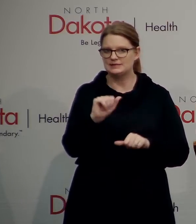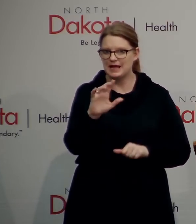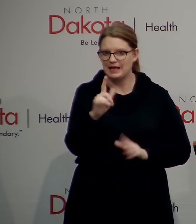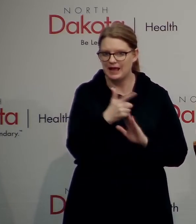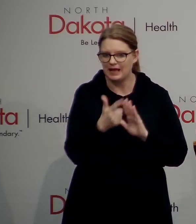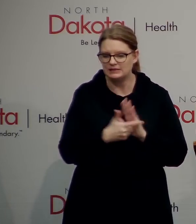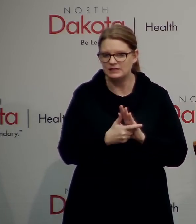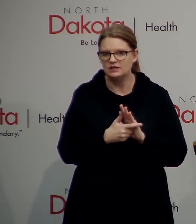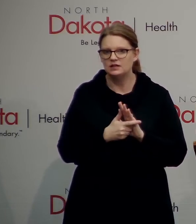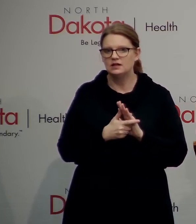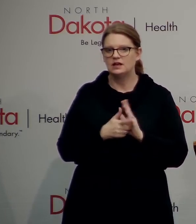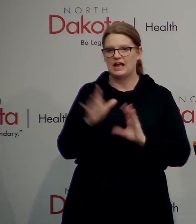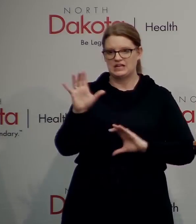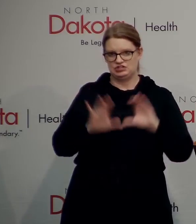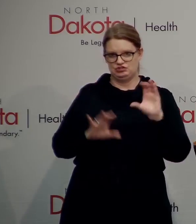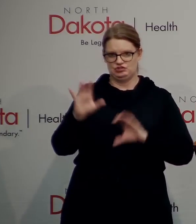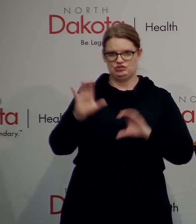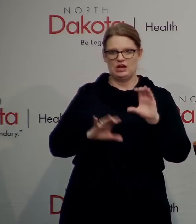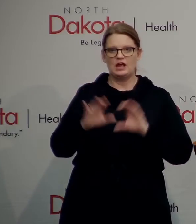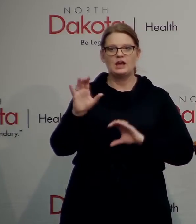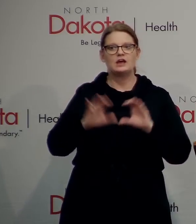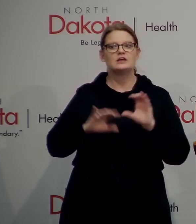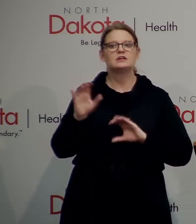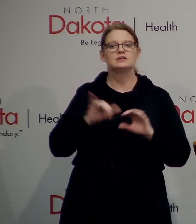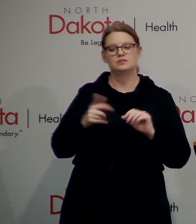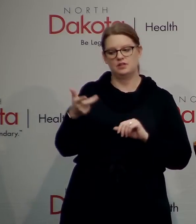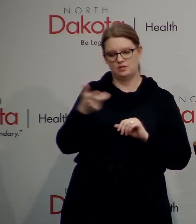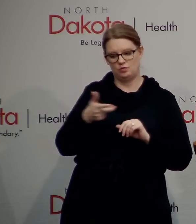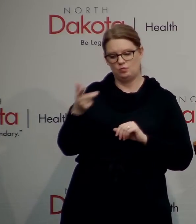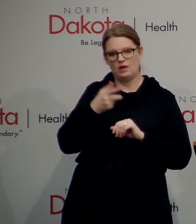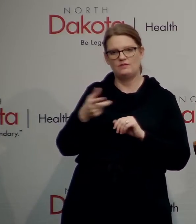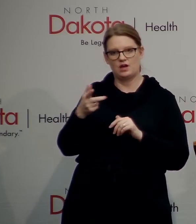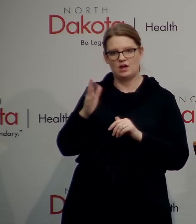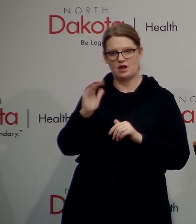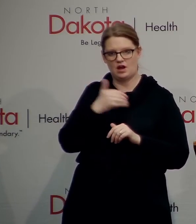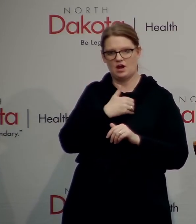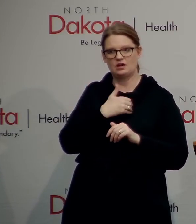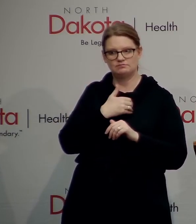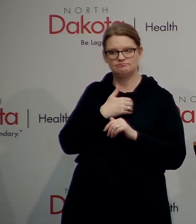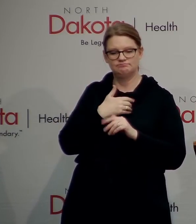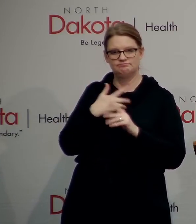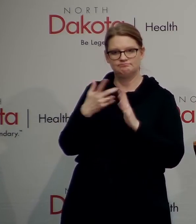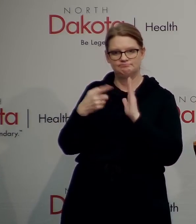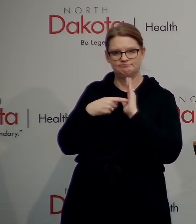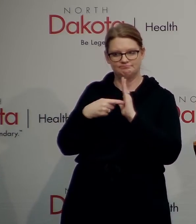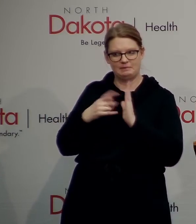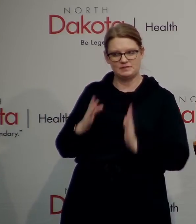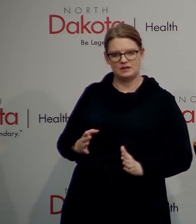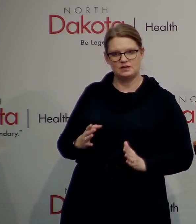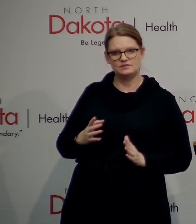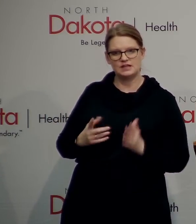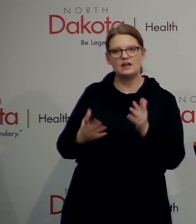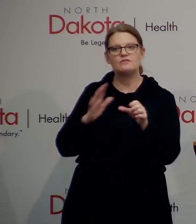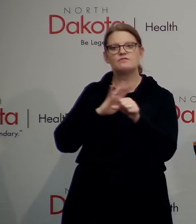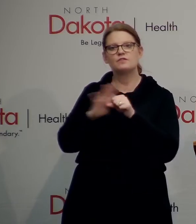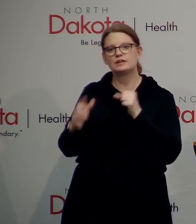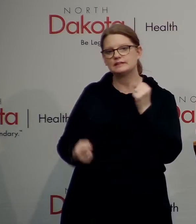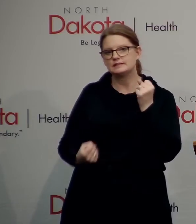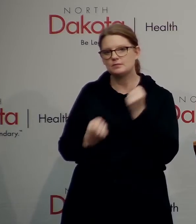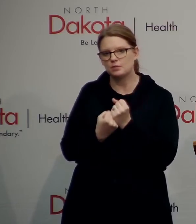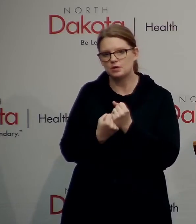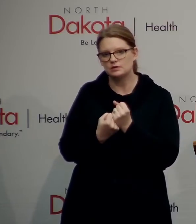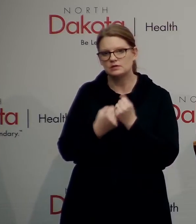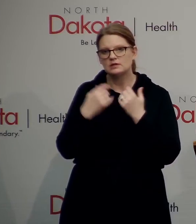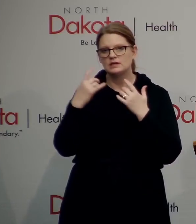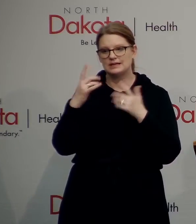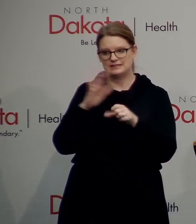with representatives from all three of our federal delegates last night, and they fully support this. It is currently being decided